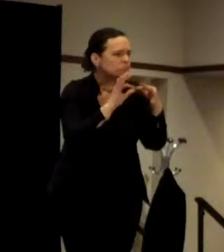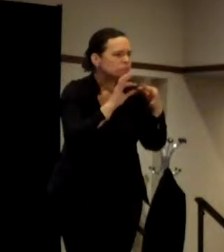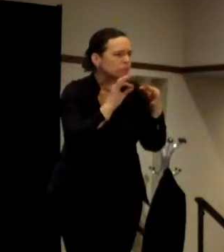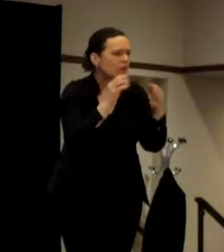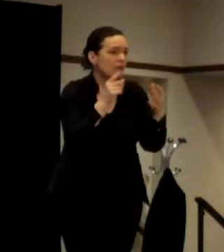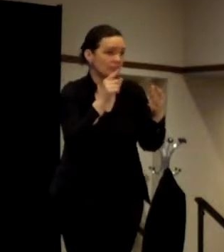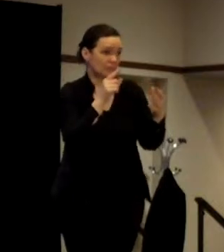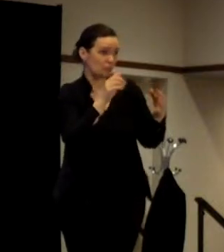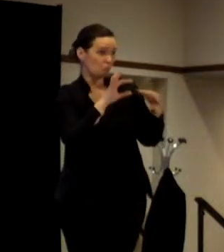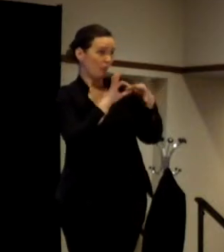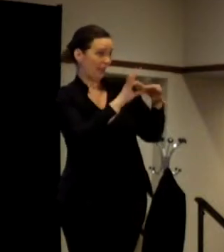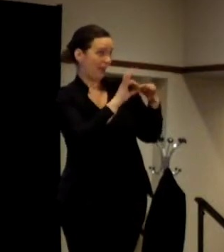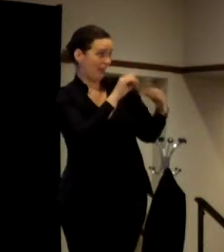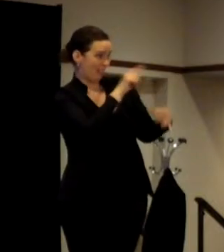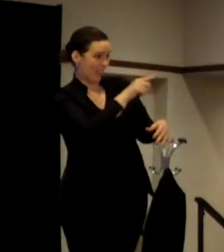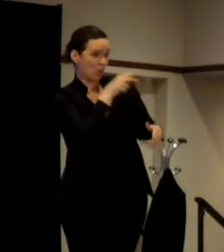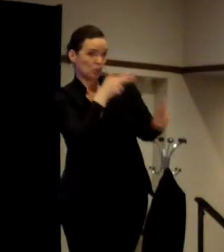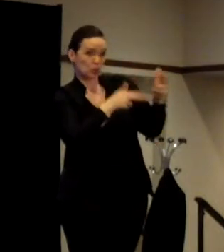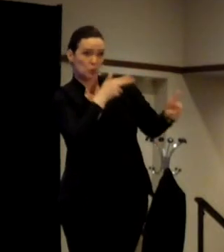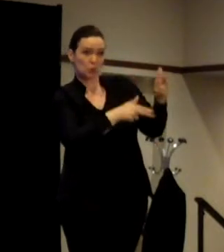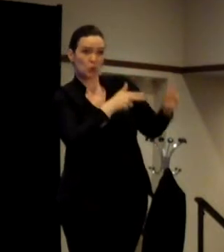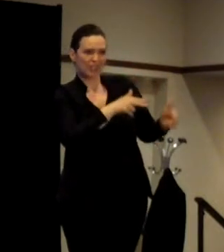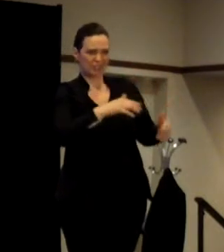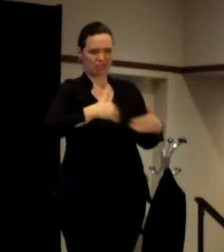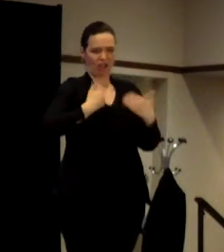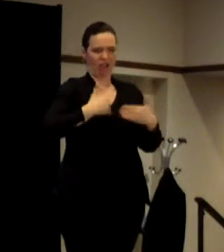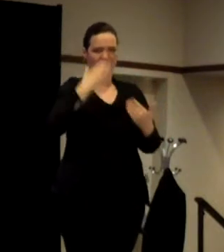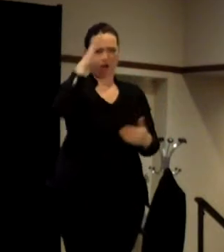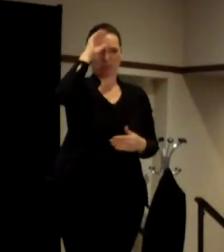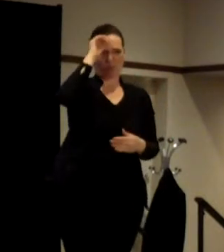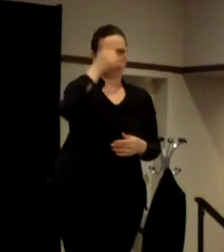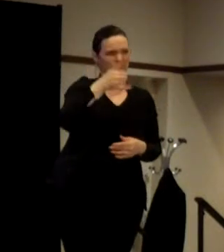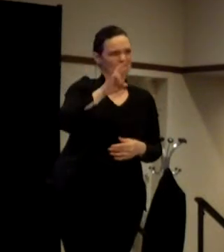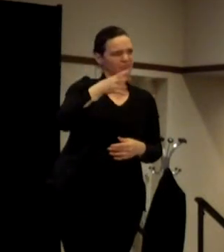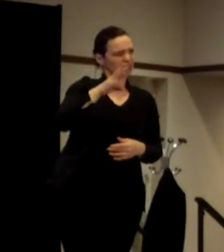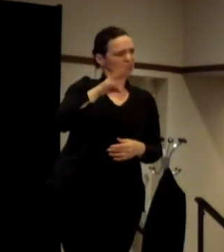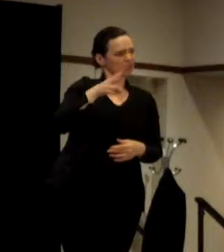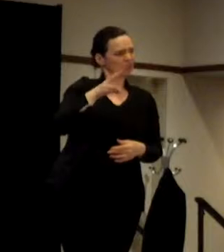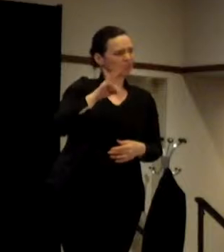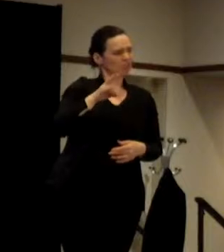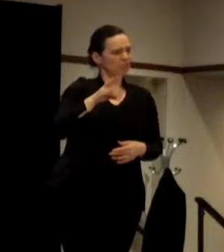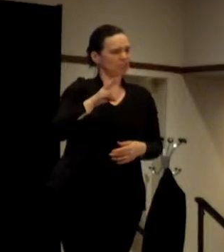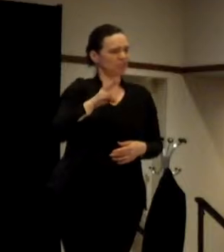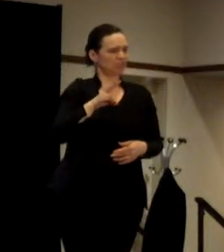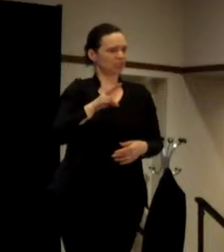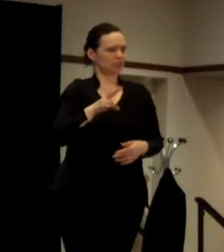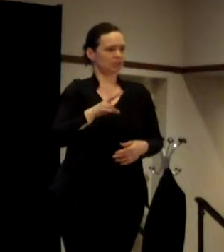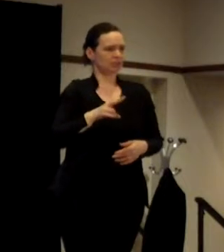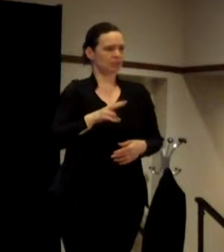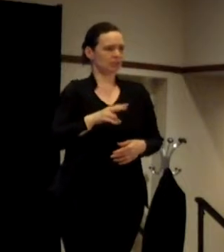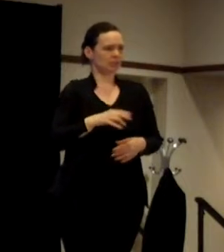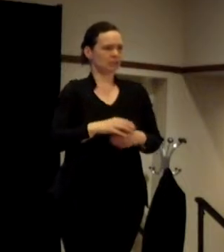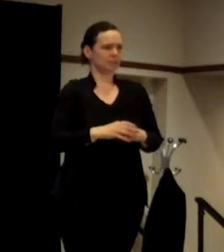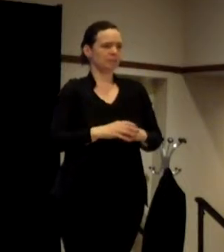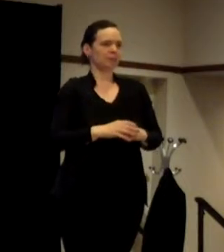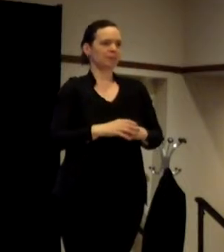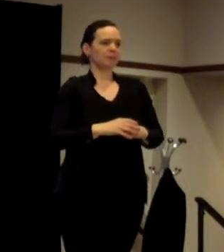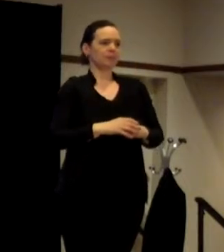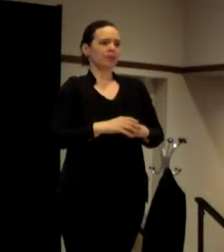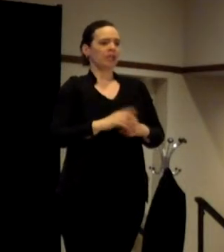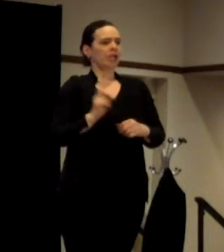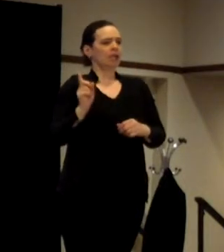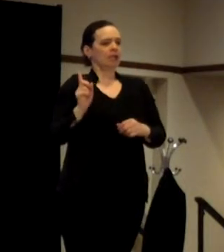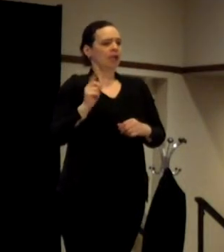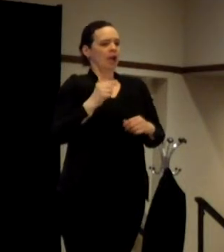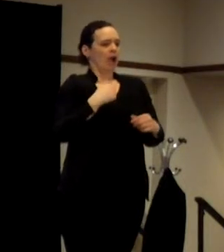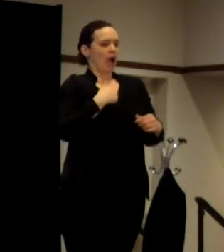week? I wouldn't be briefed by the sheriff on that. The 911 falls under our direction in